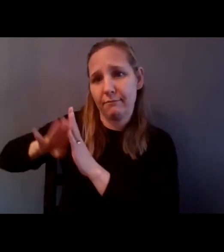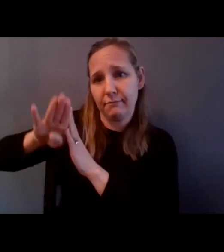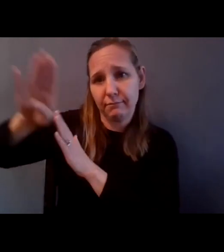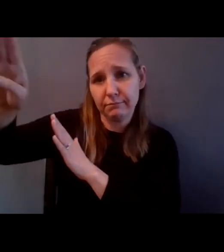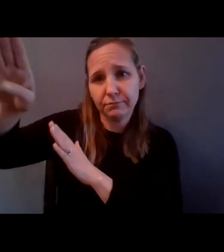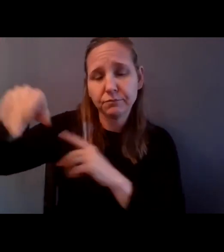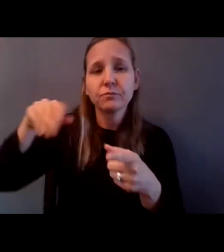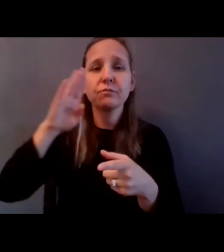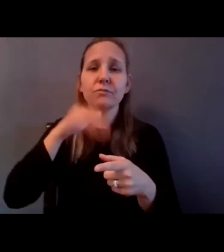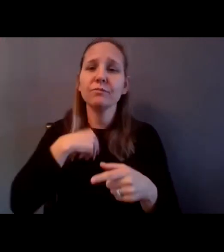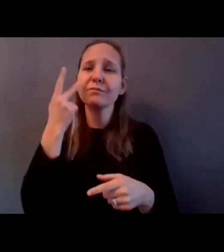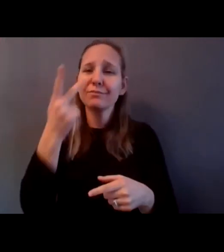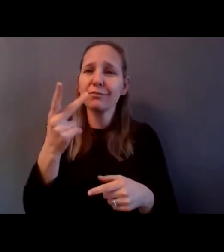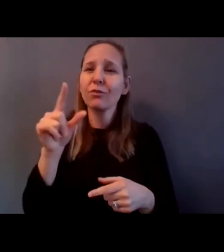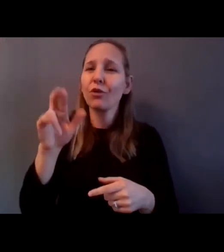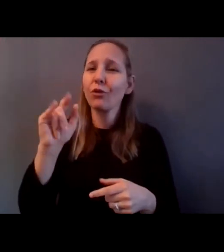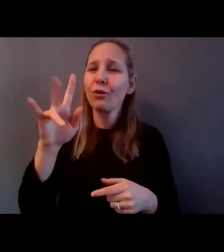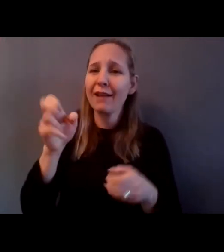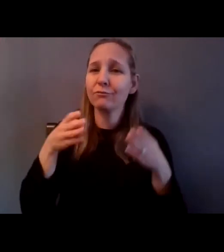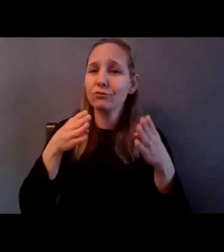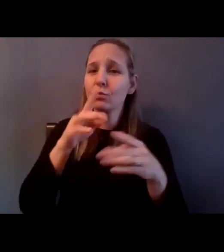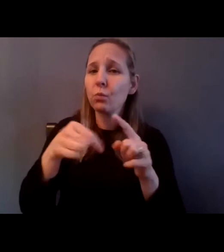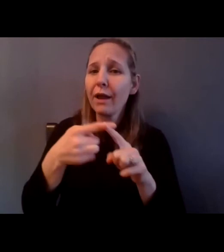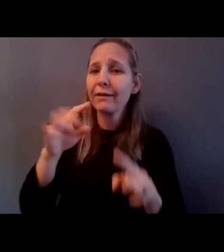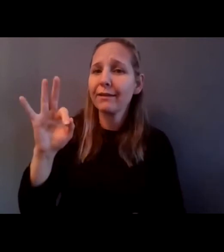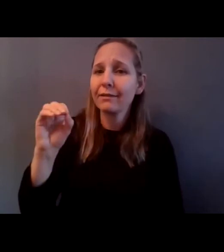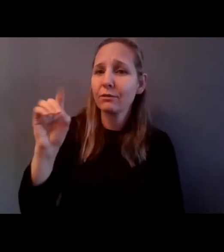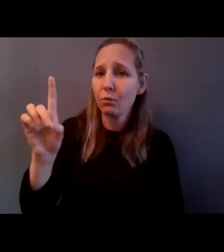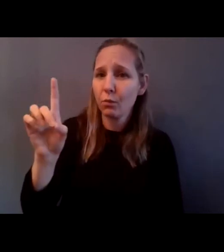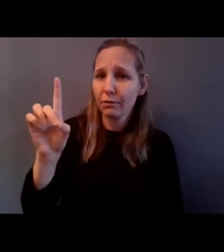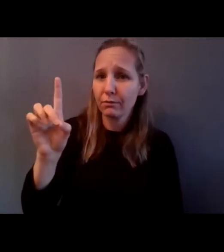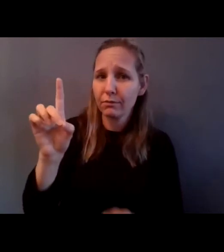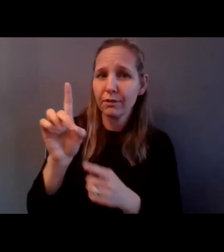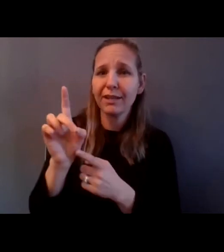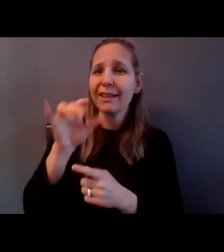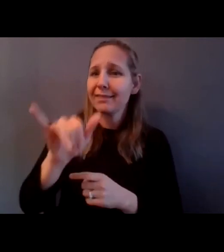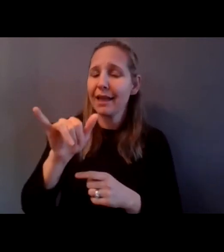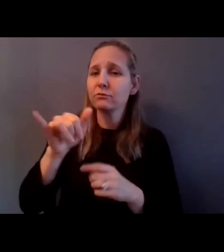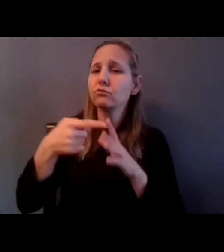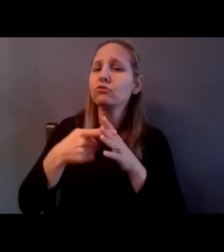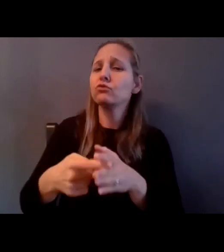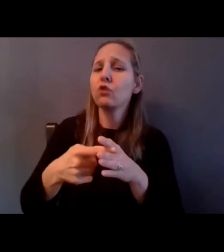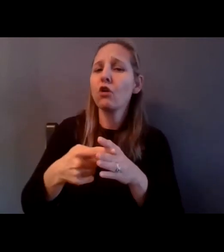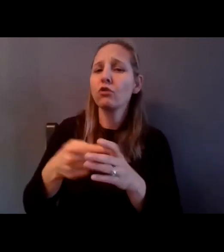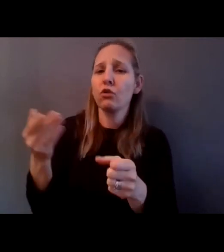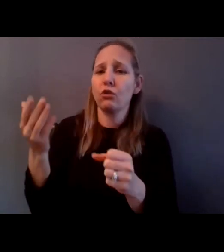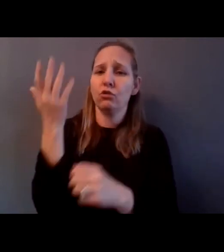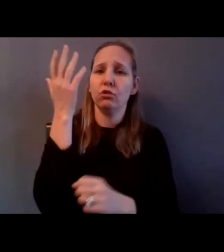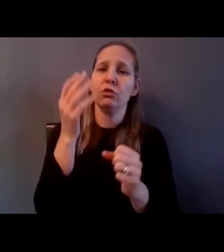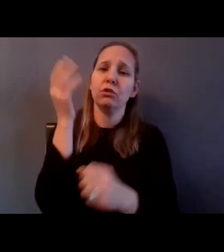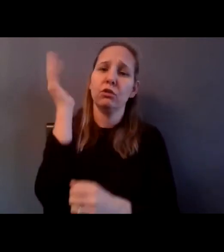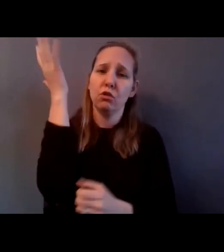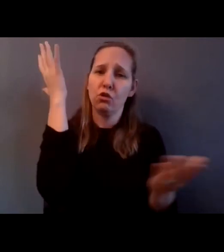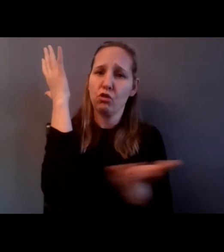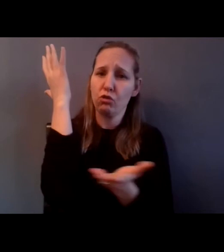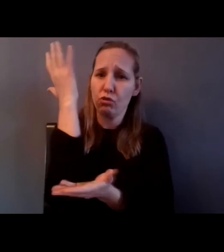of Granville Street in 1901 in its state of the initial logging of the old growth forest